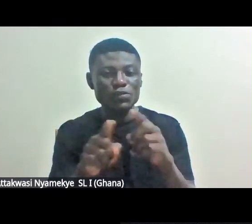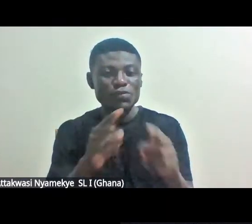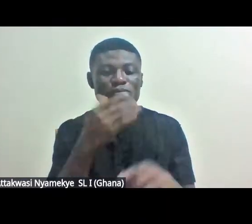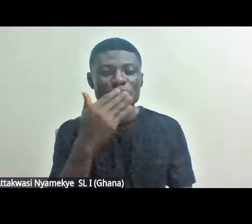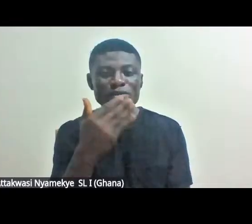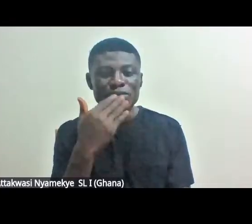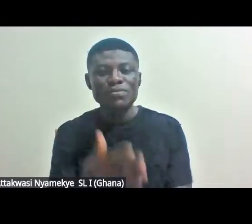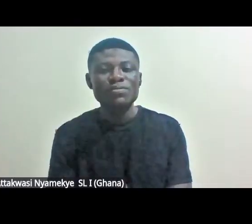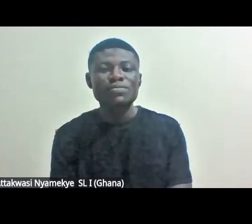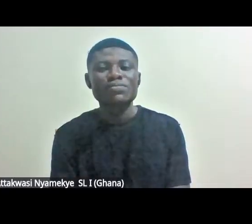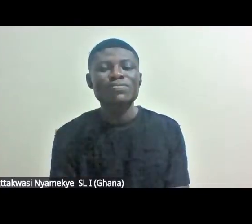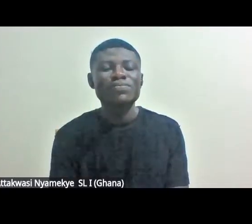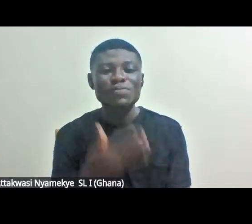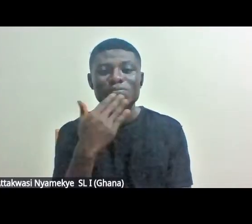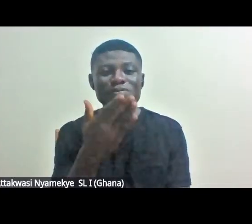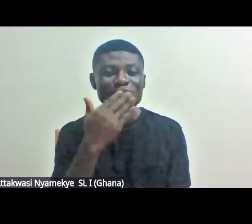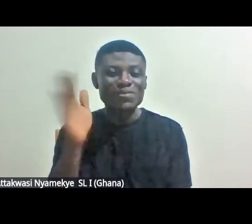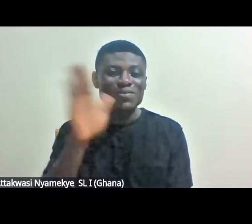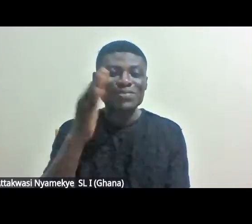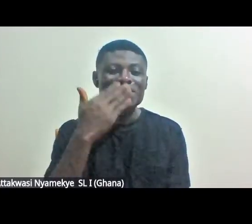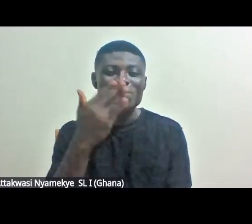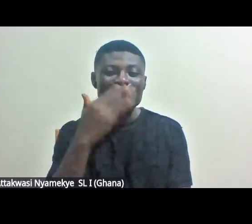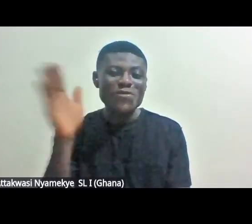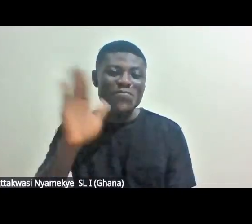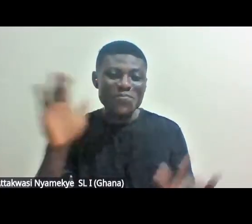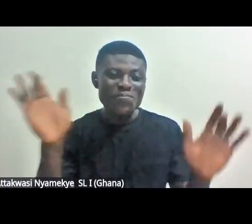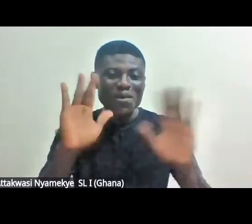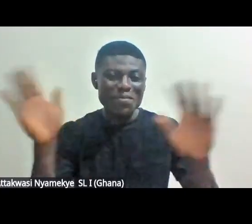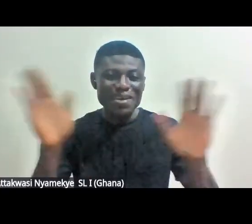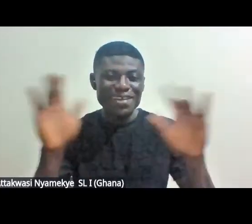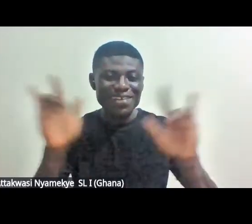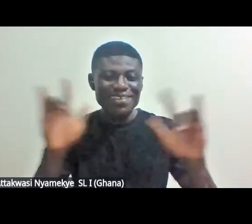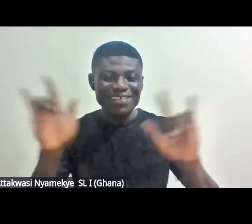wonderful. Thank you all. Bye-bye.